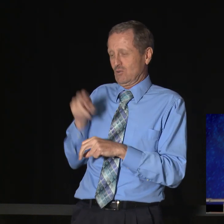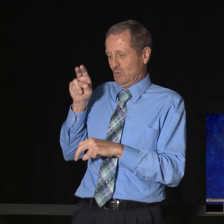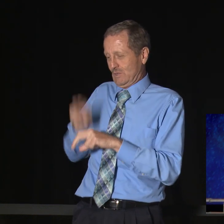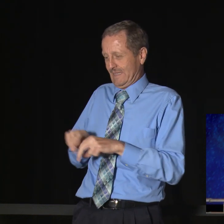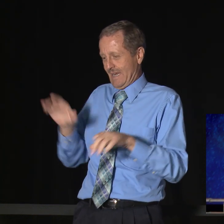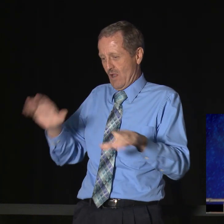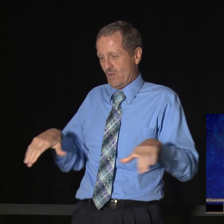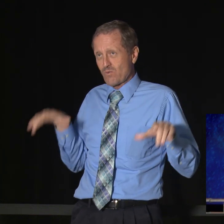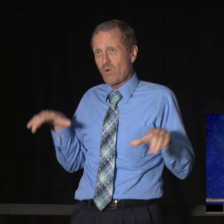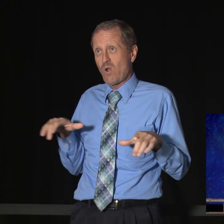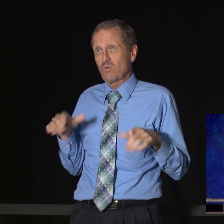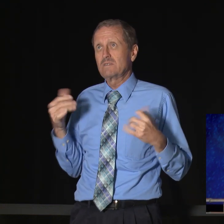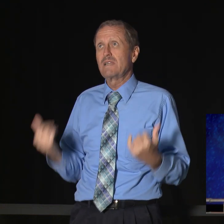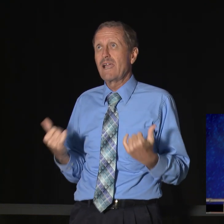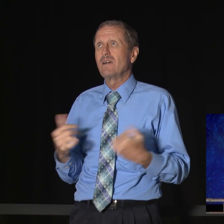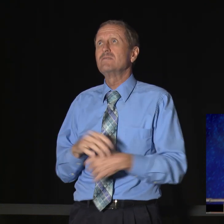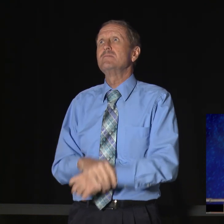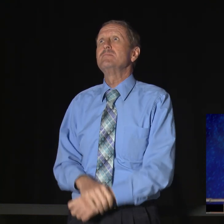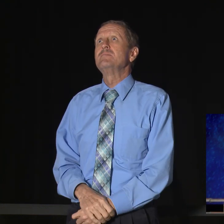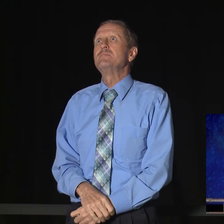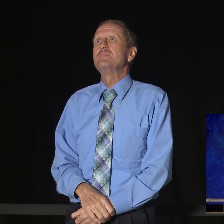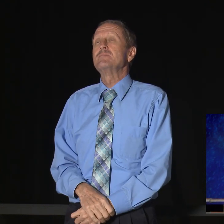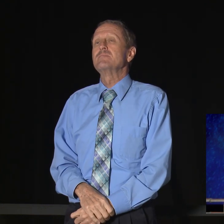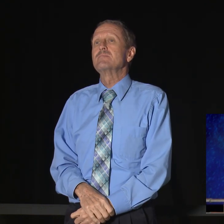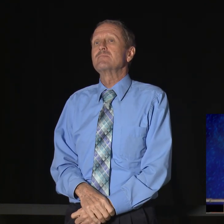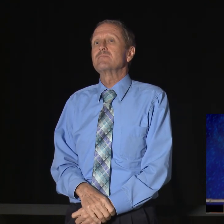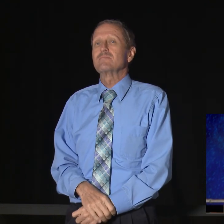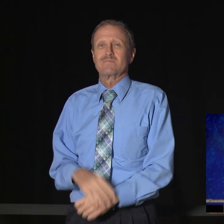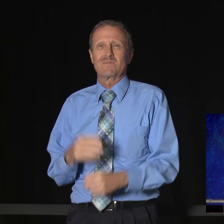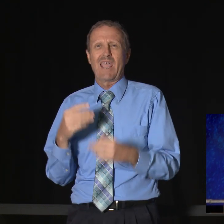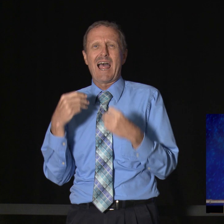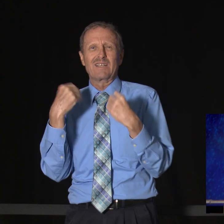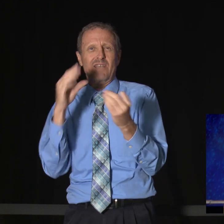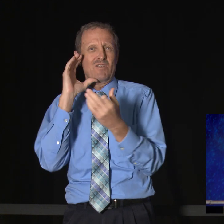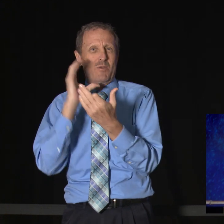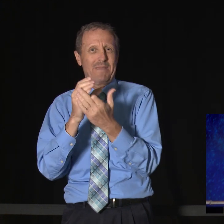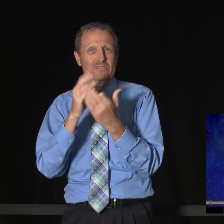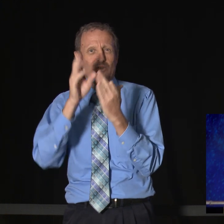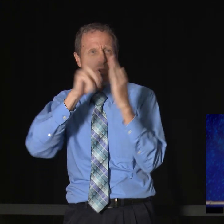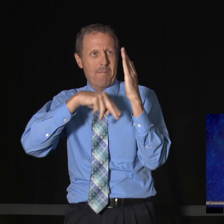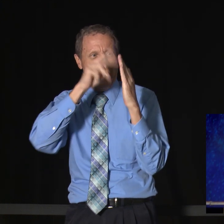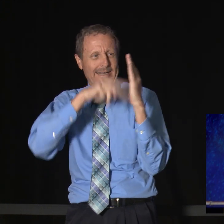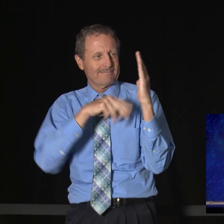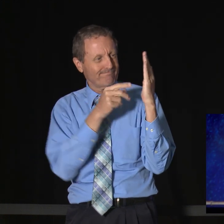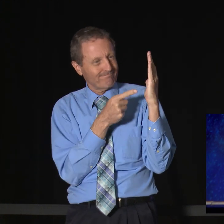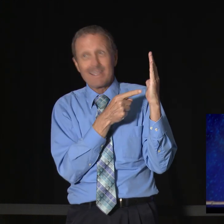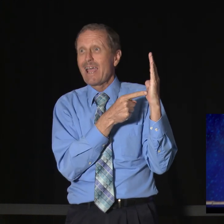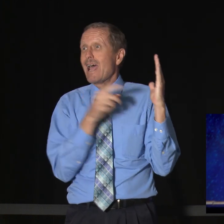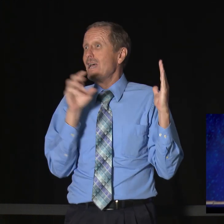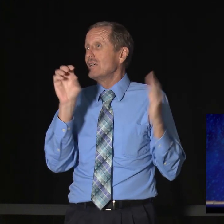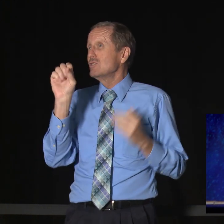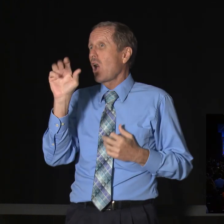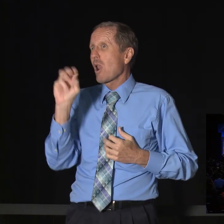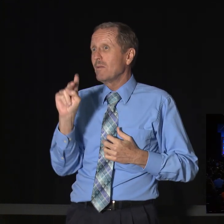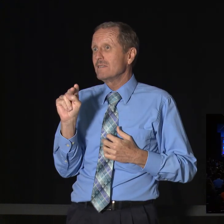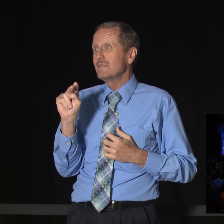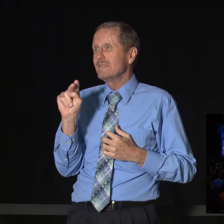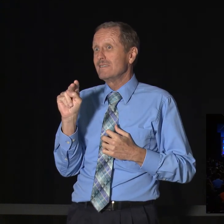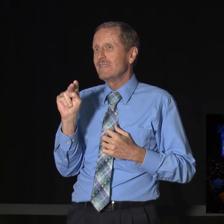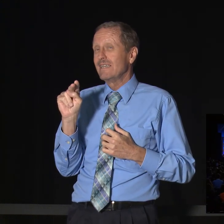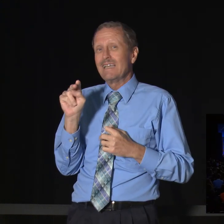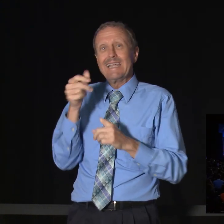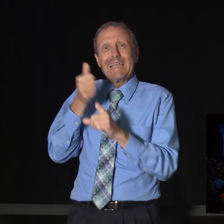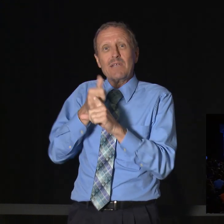as it is this day. I want to paint the picture for you a little bit. Solomon was a king. He was a